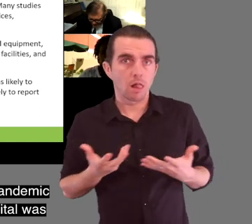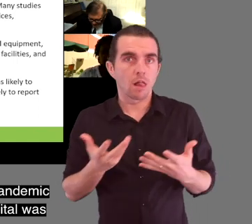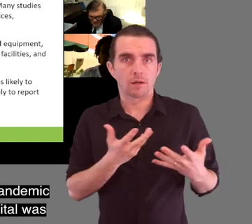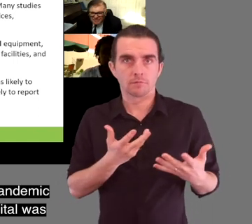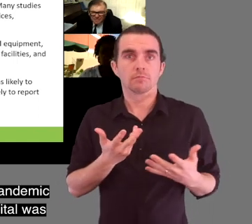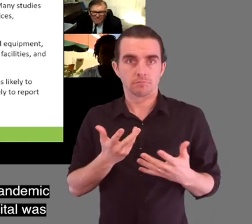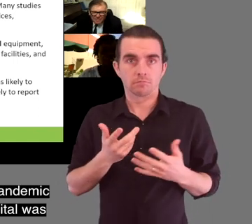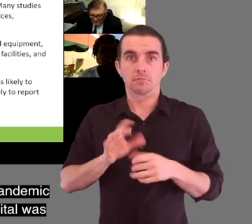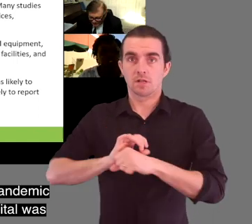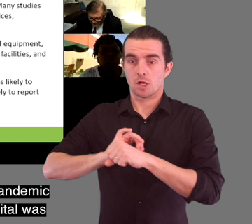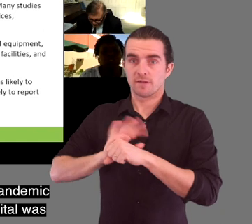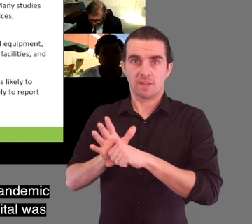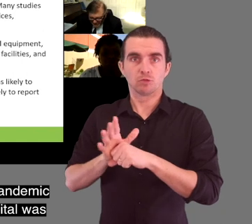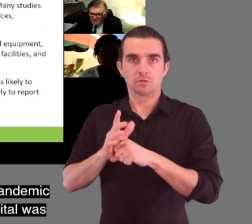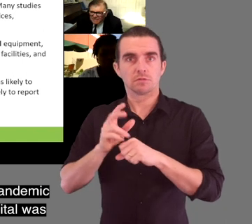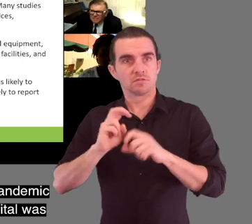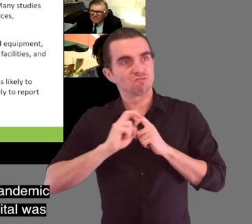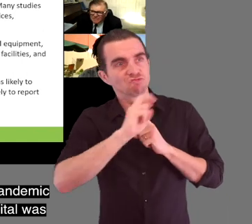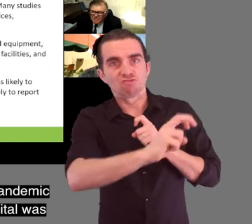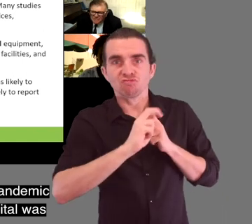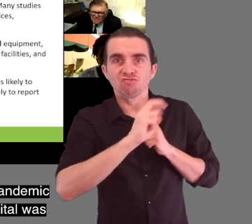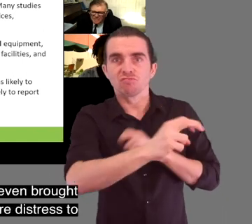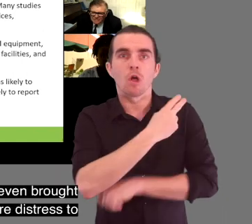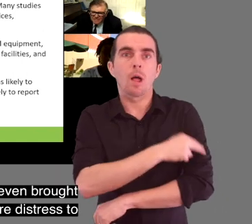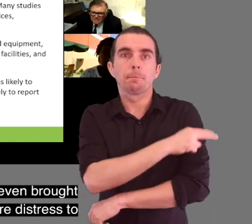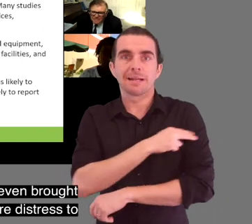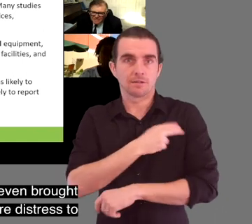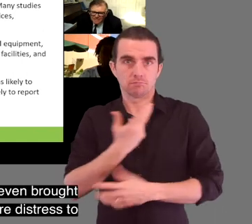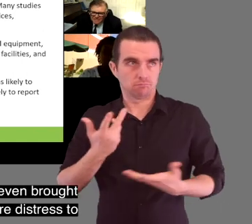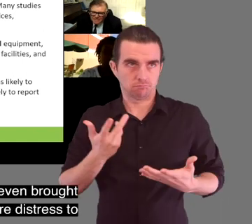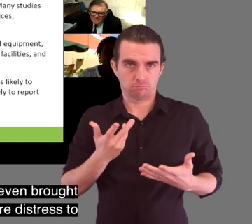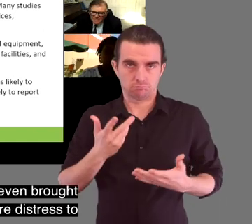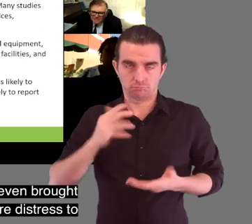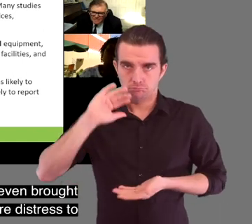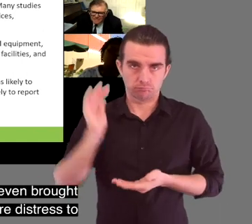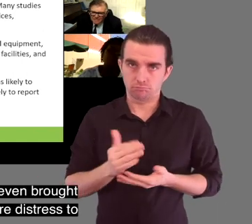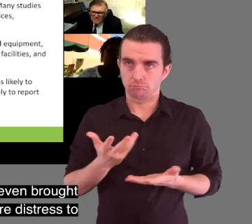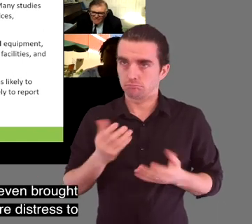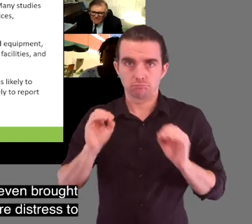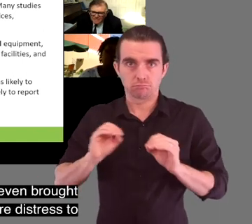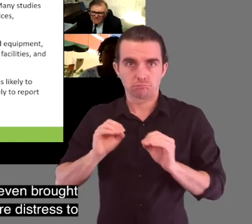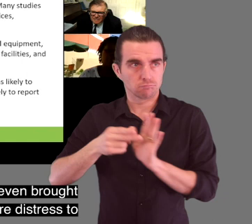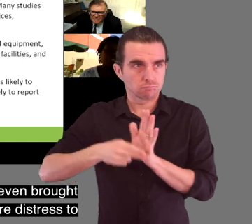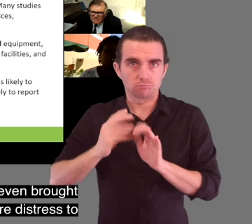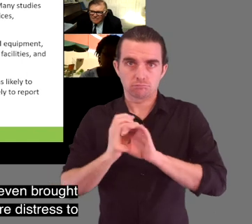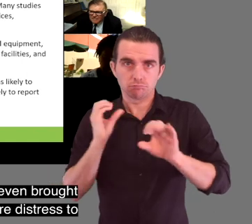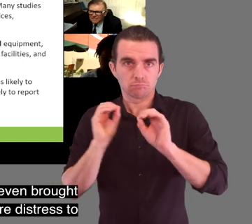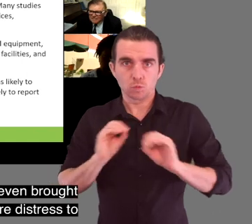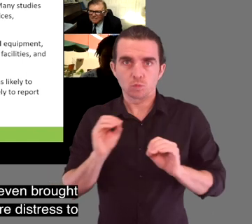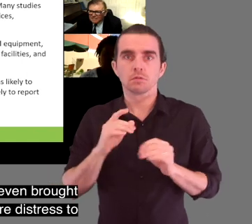the pandemic, transportation even to this hospital was a great challenge. And this even brought about